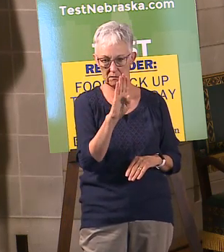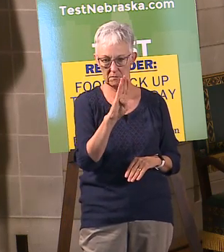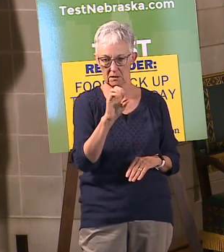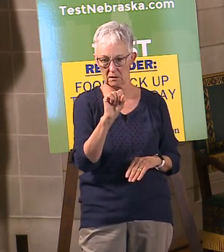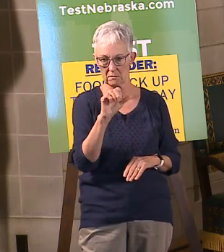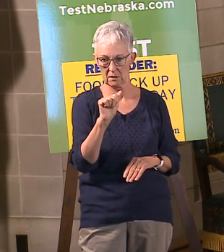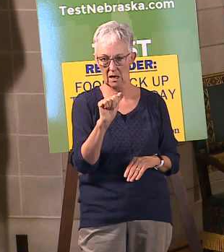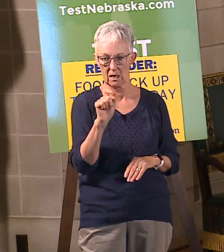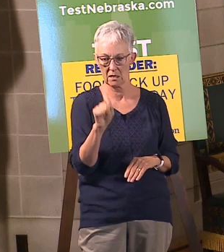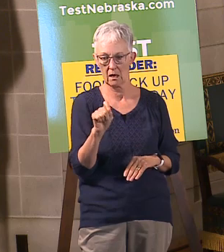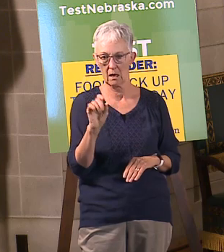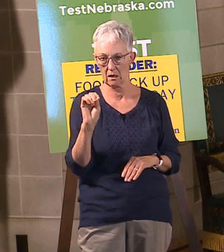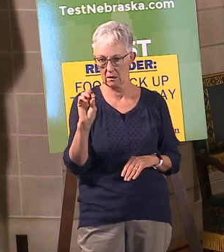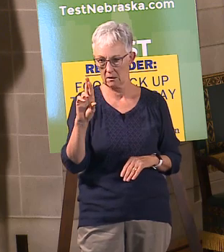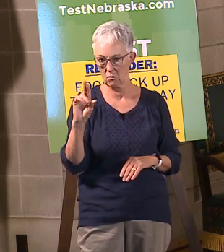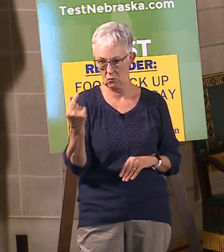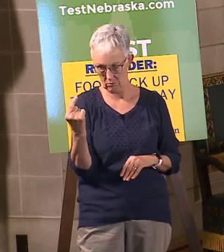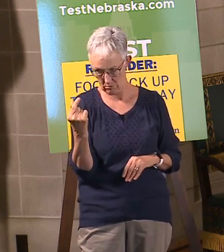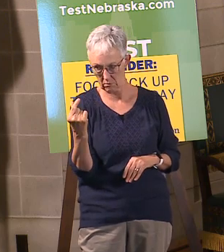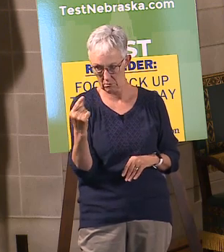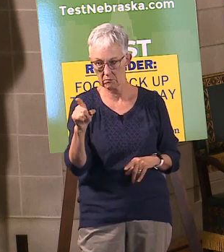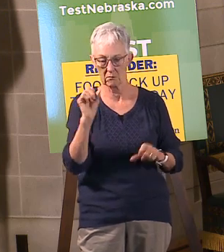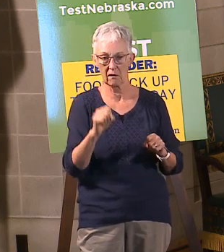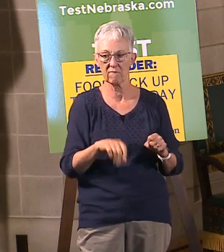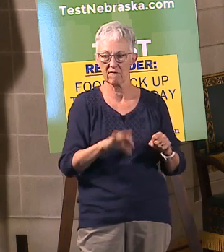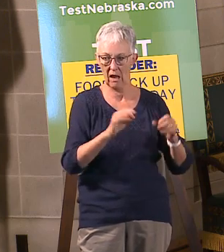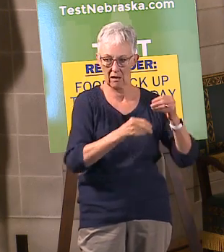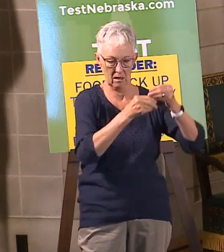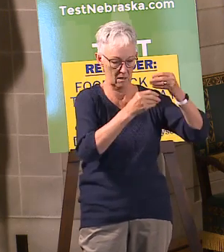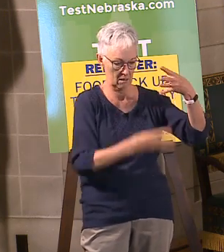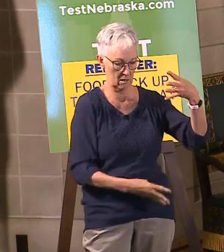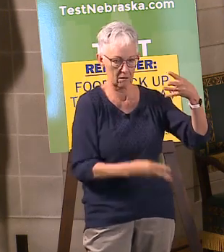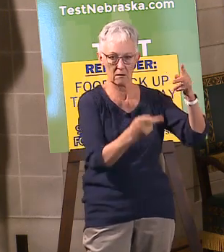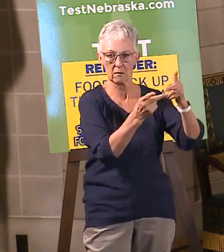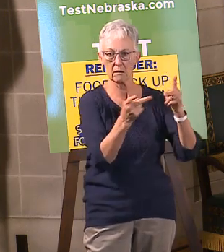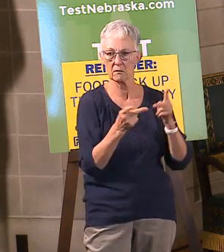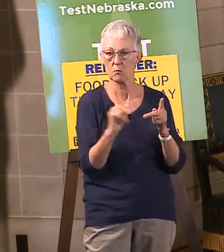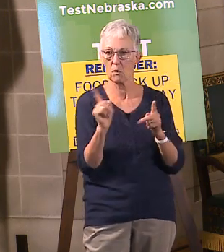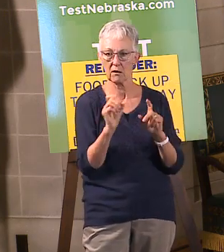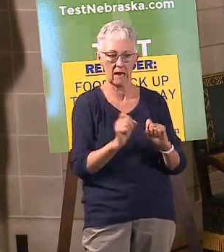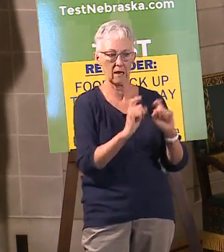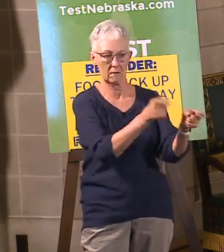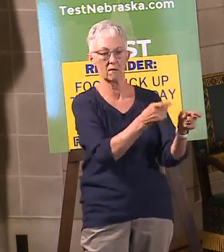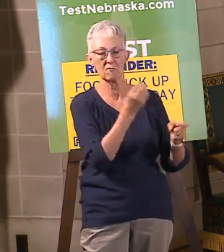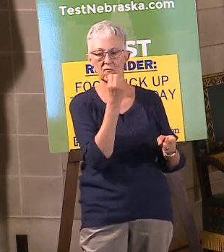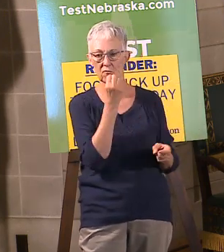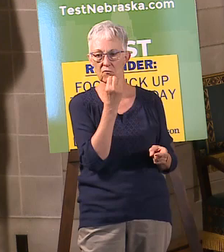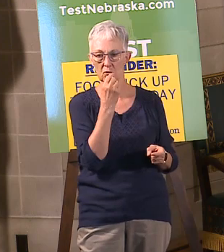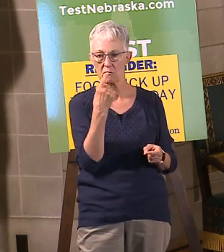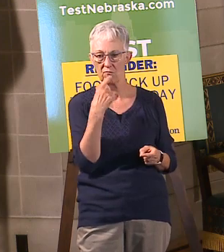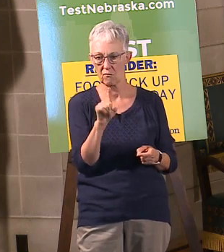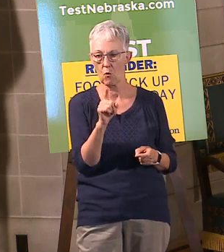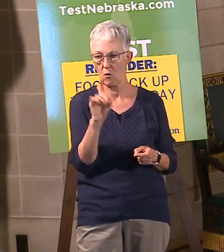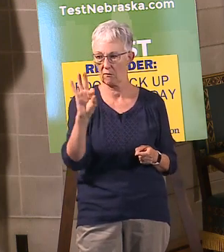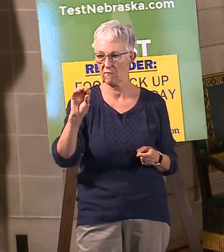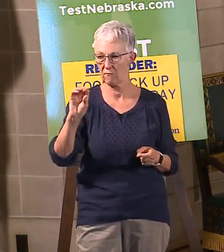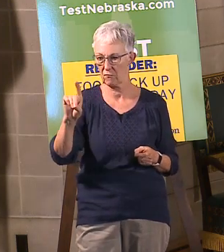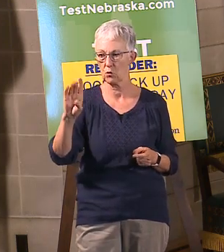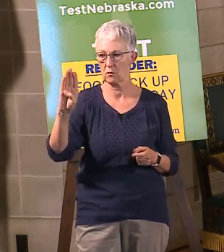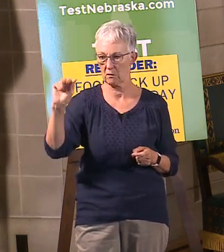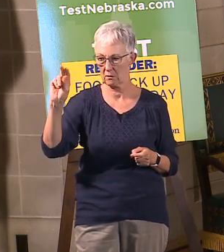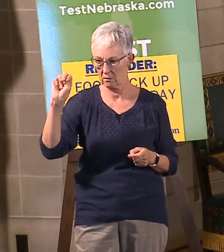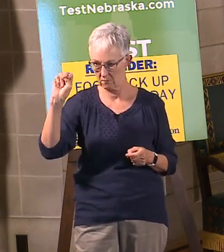mac-bsa.org, for you to be able to find the list of resources for the food banks and for the Hy-Vees which are participating. Find the big